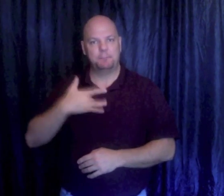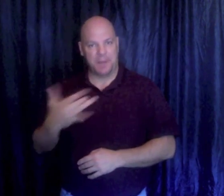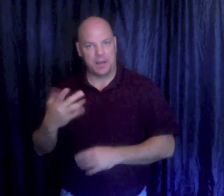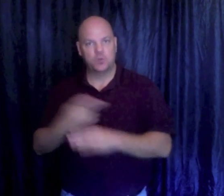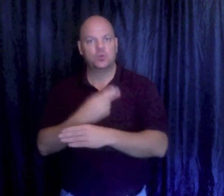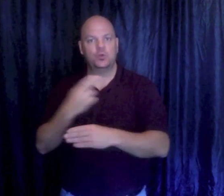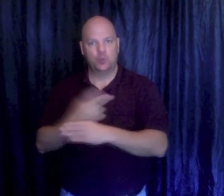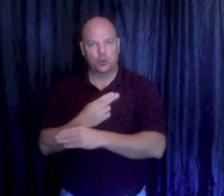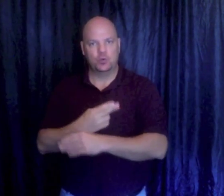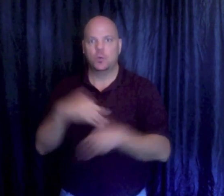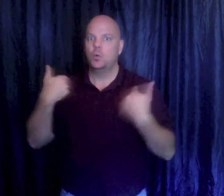plus.